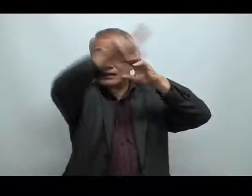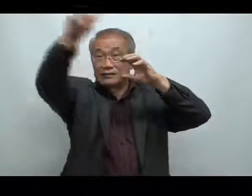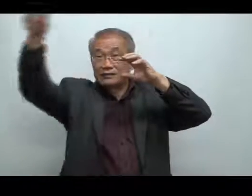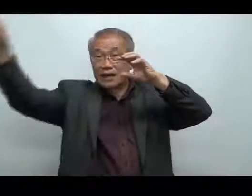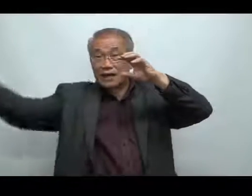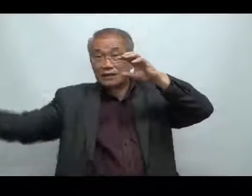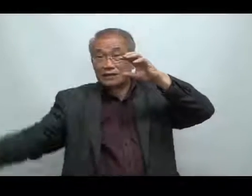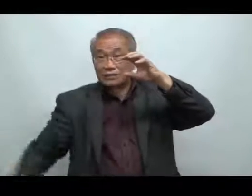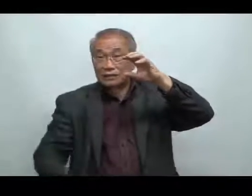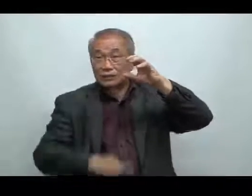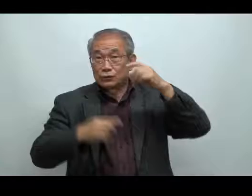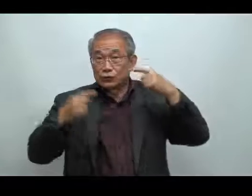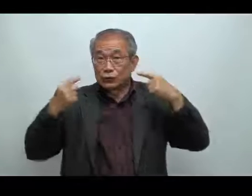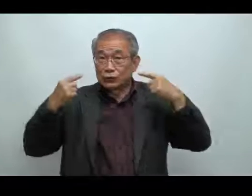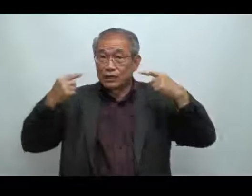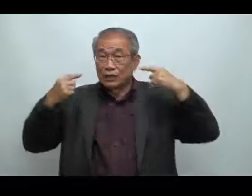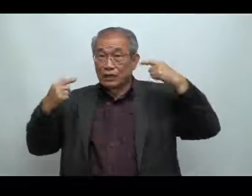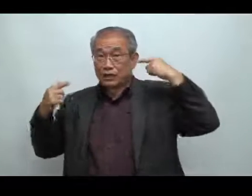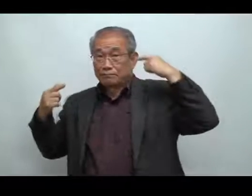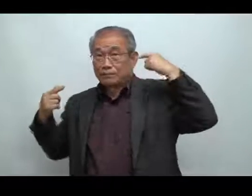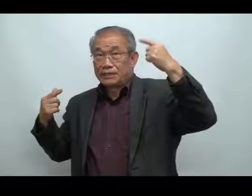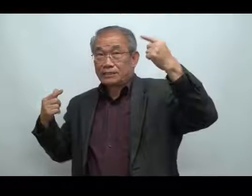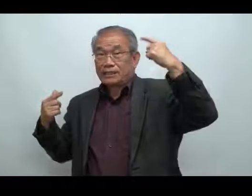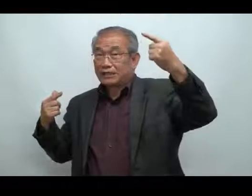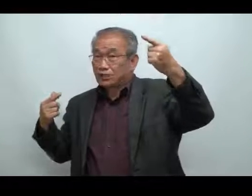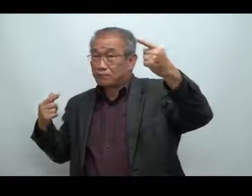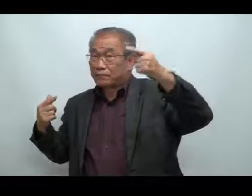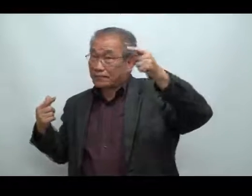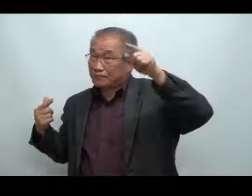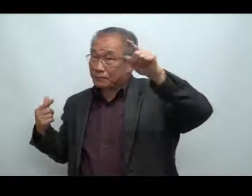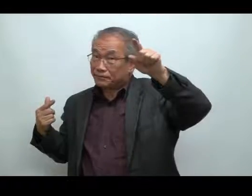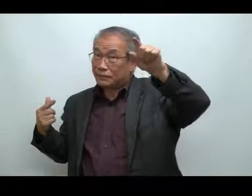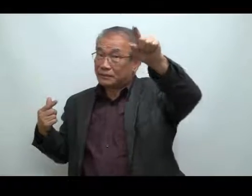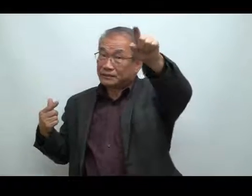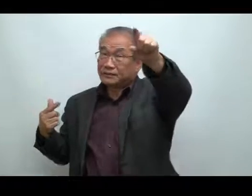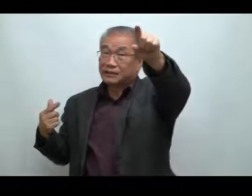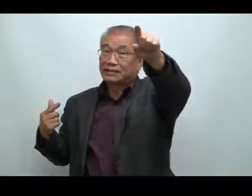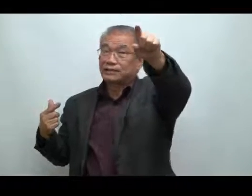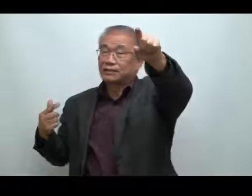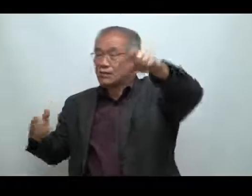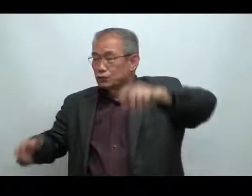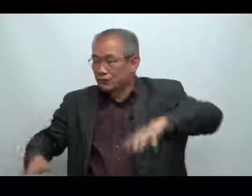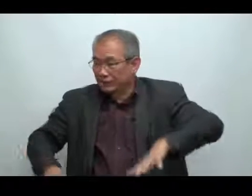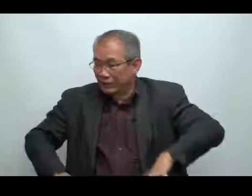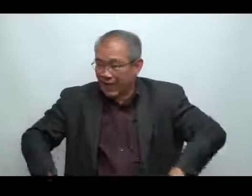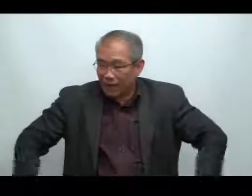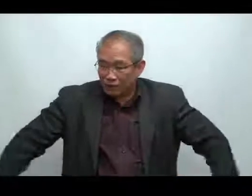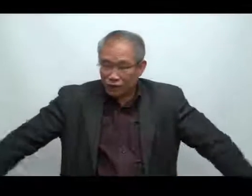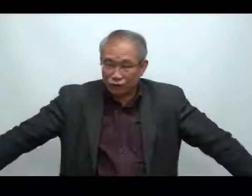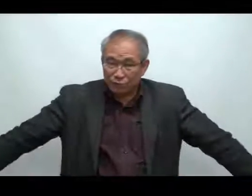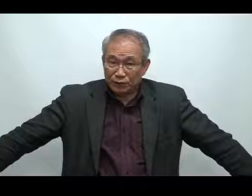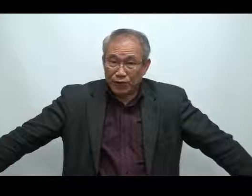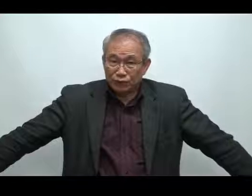the air, so that you could be singing soft, but yet people from a distance can hear you. You can have a loud orchestra behind